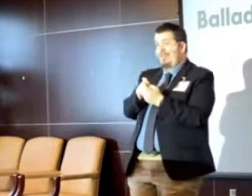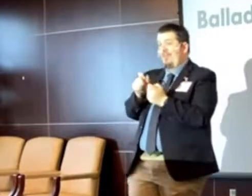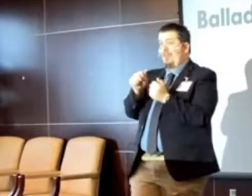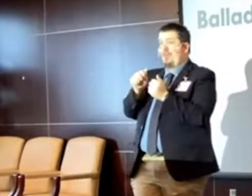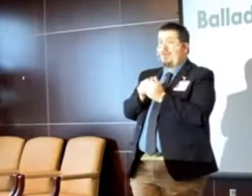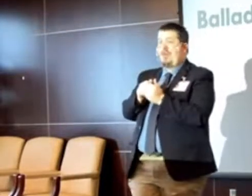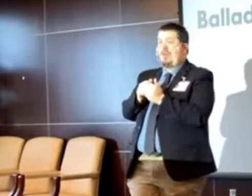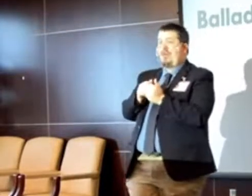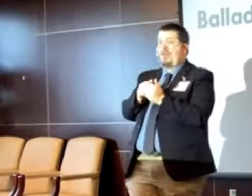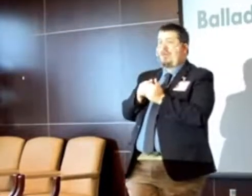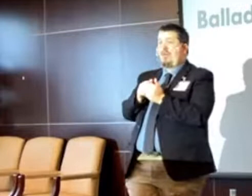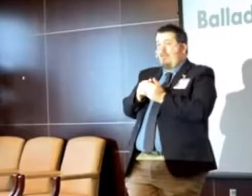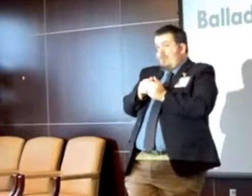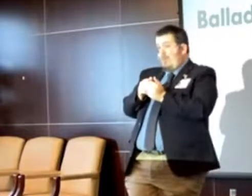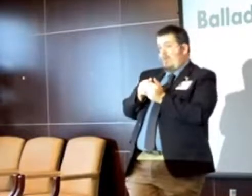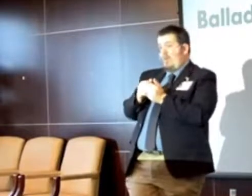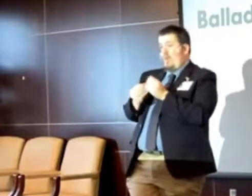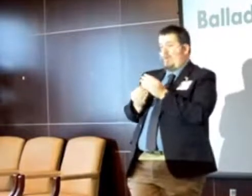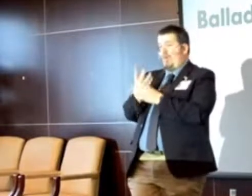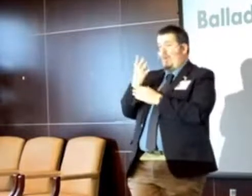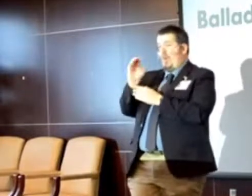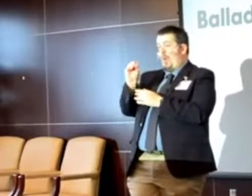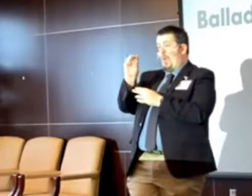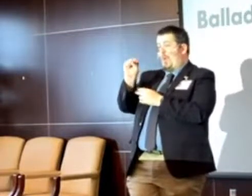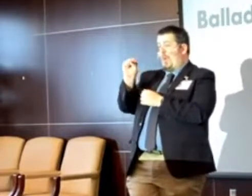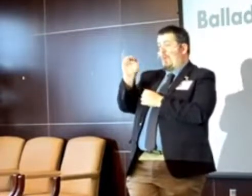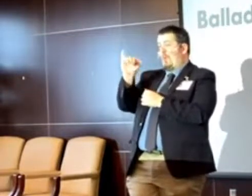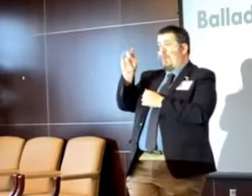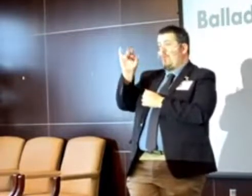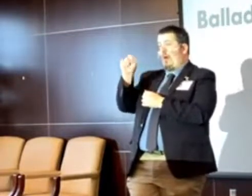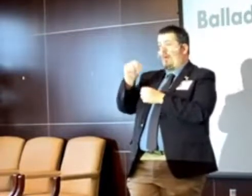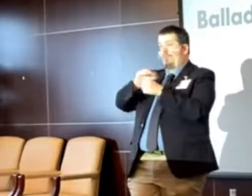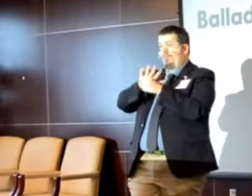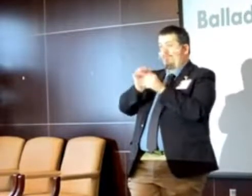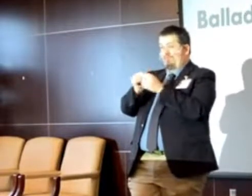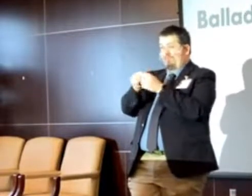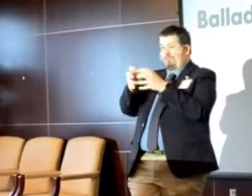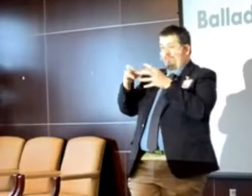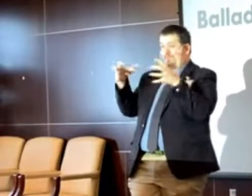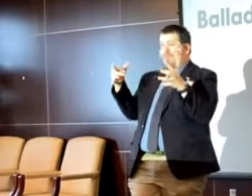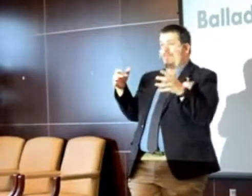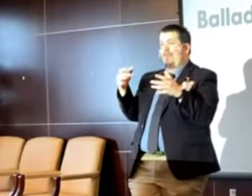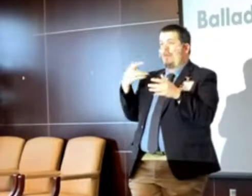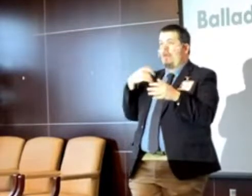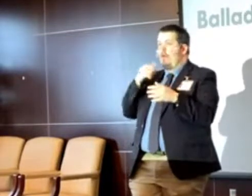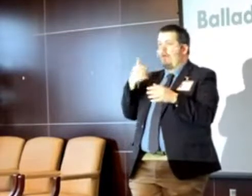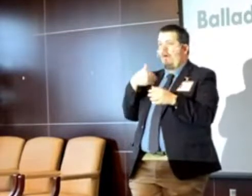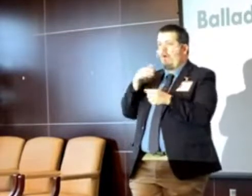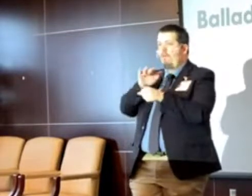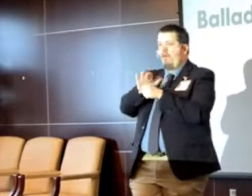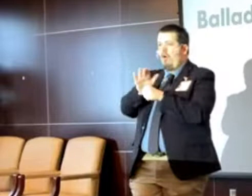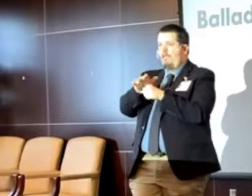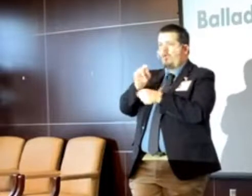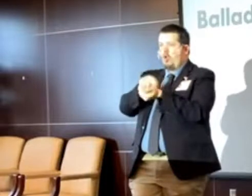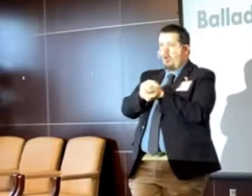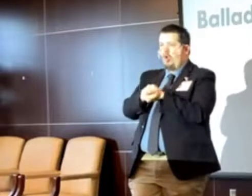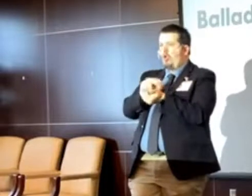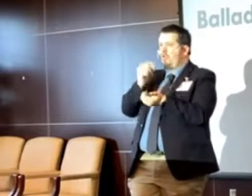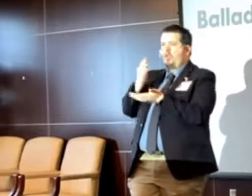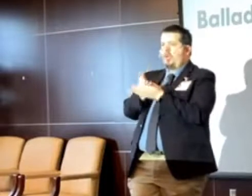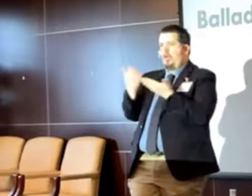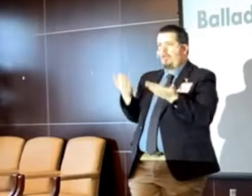the growth in the Omicron variant, is that the labor shortage that we're experiencing is not just stopping